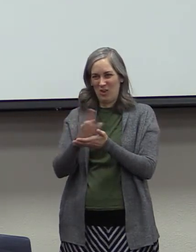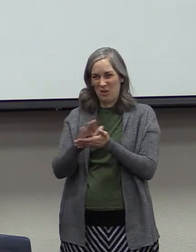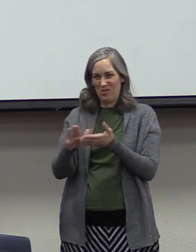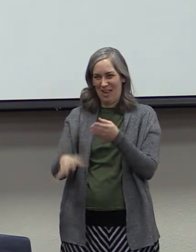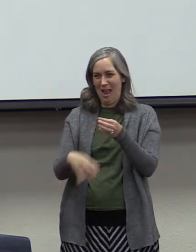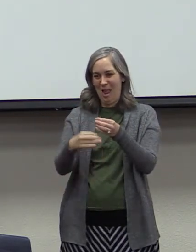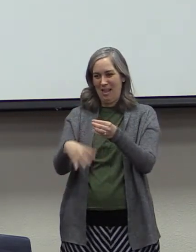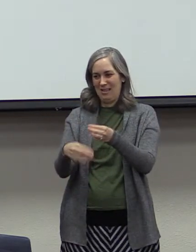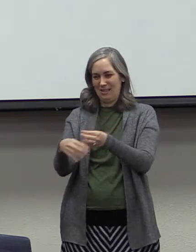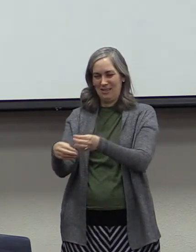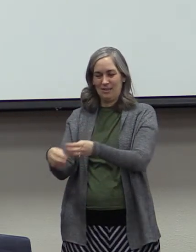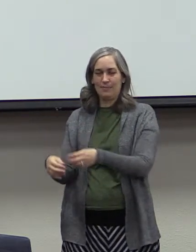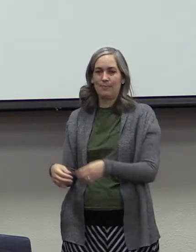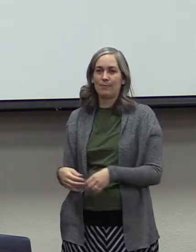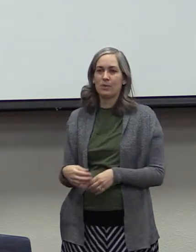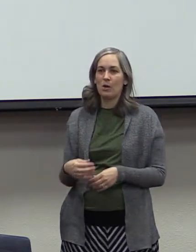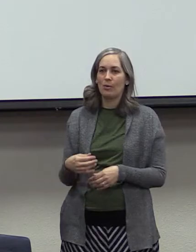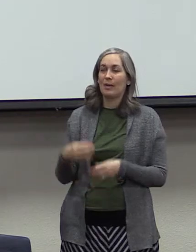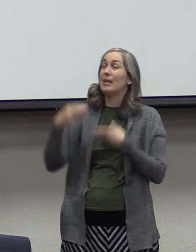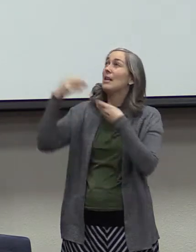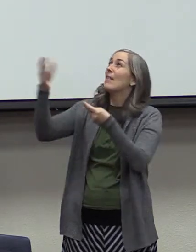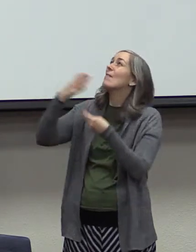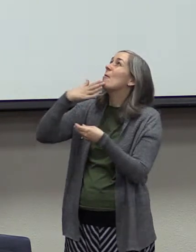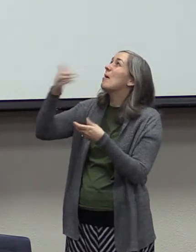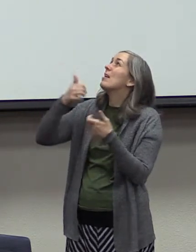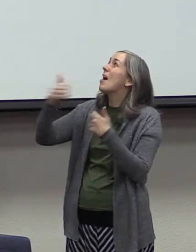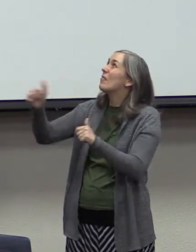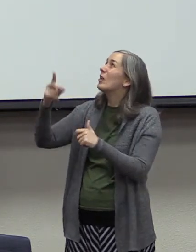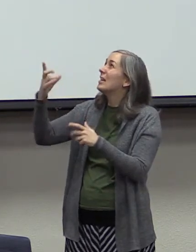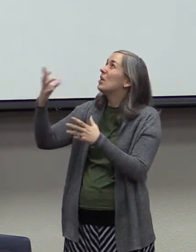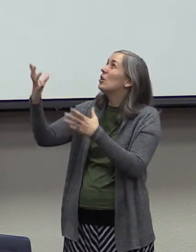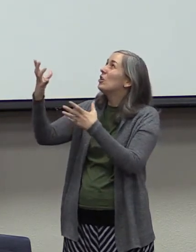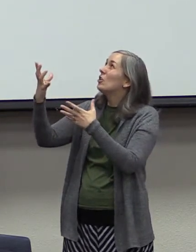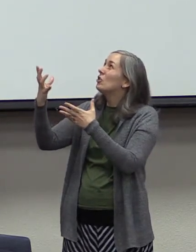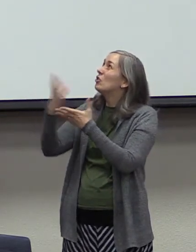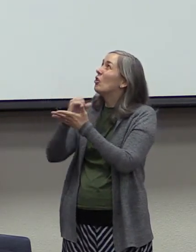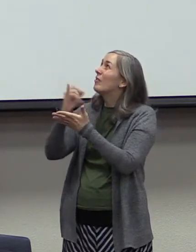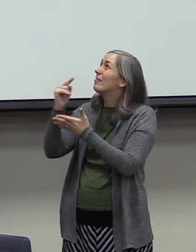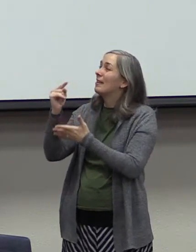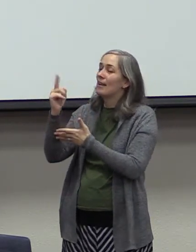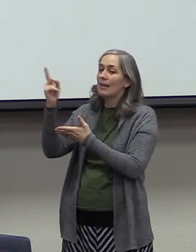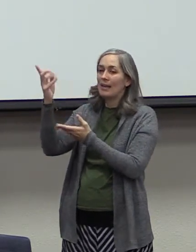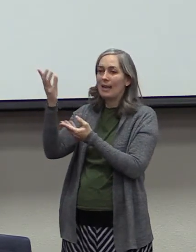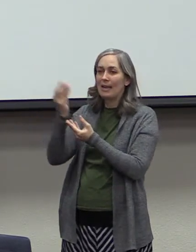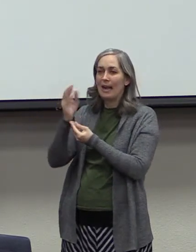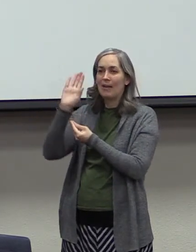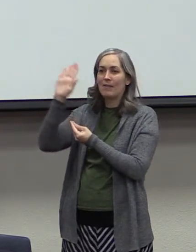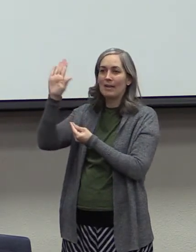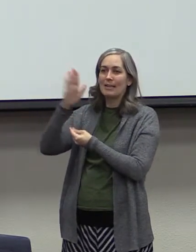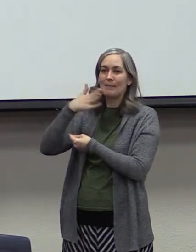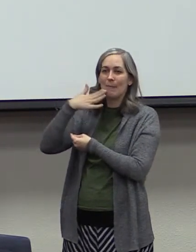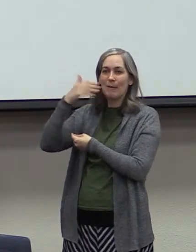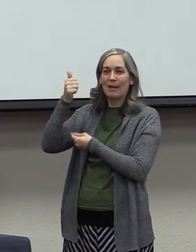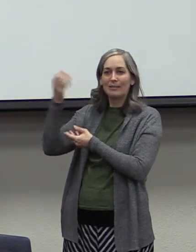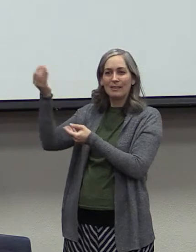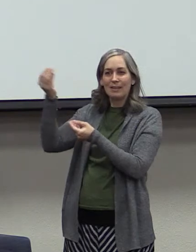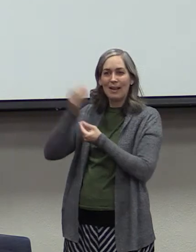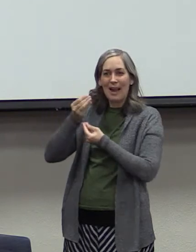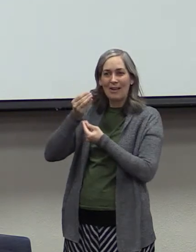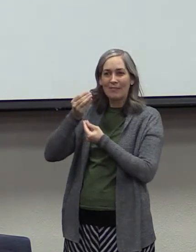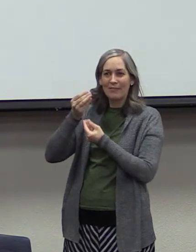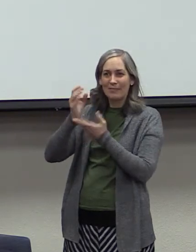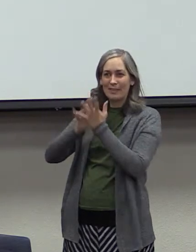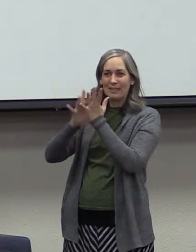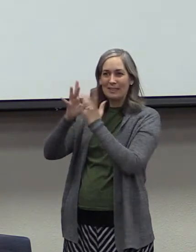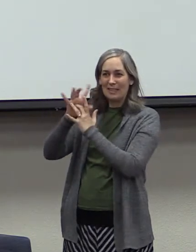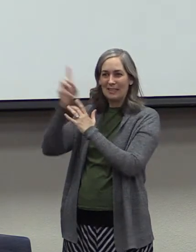Give God our best effort. And doesn't He deserve that? I mean, after all, didn't He give us His best in sending Jesus?